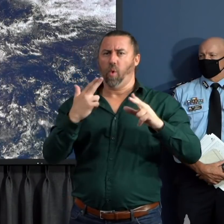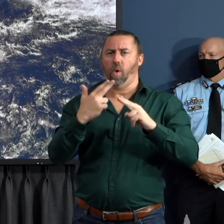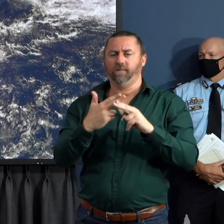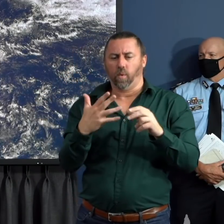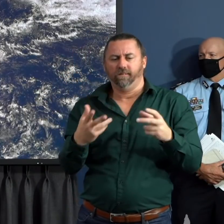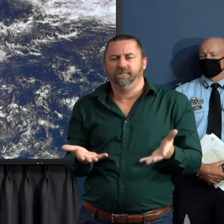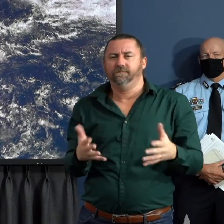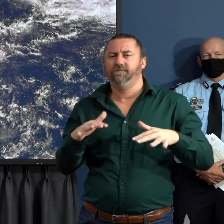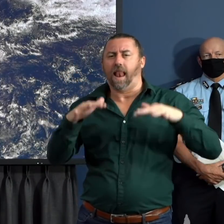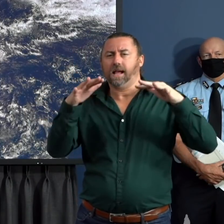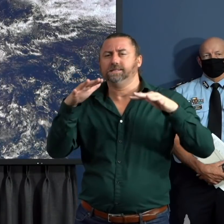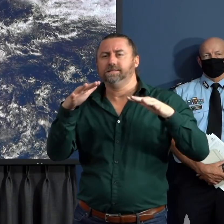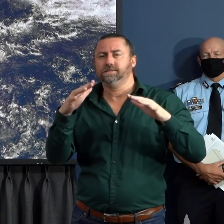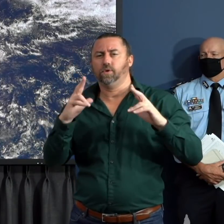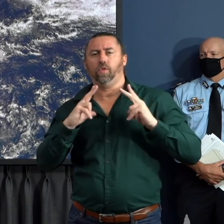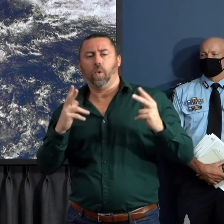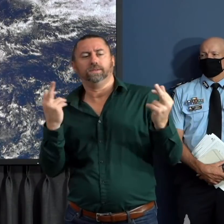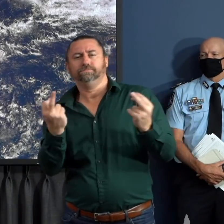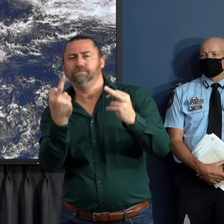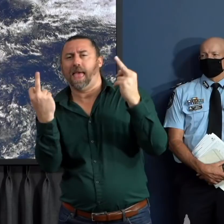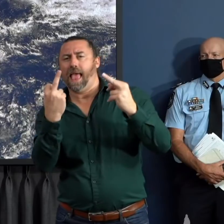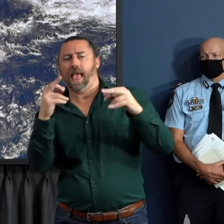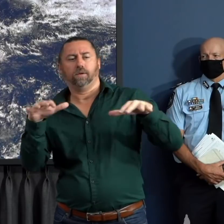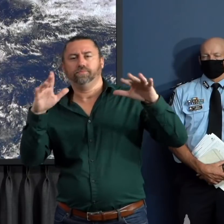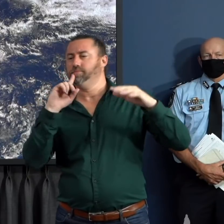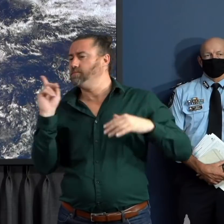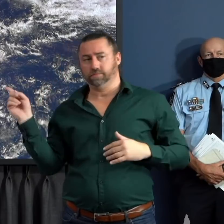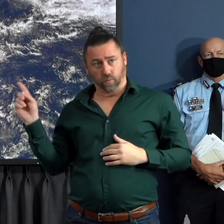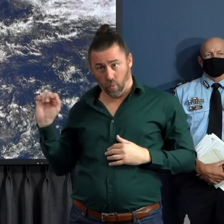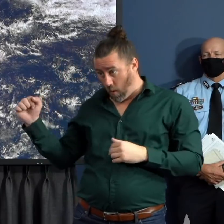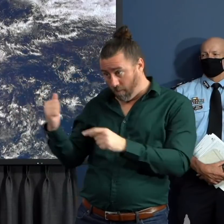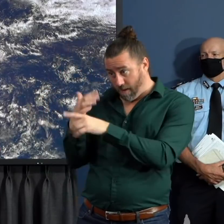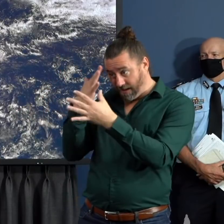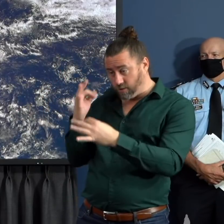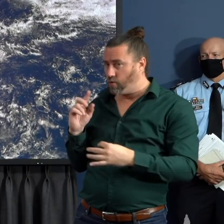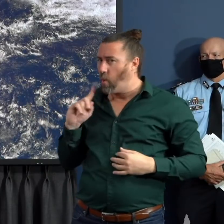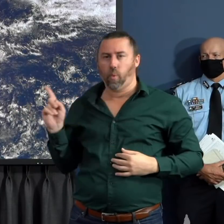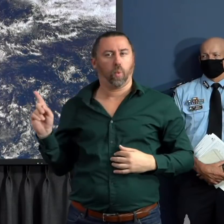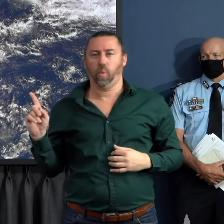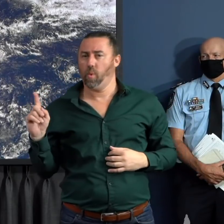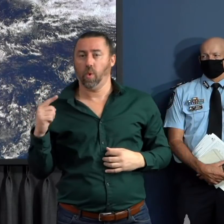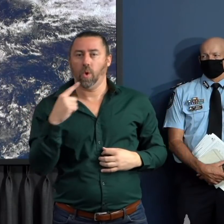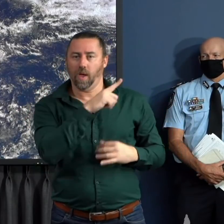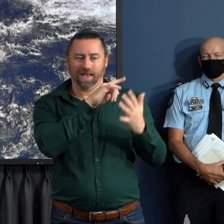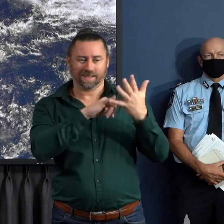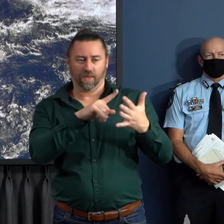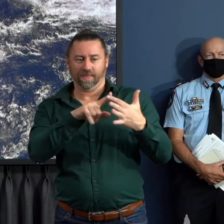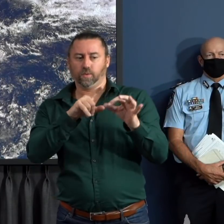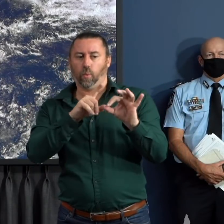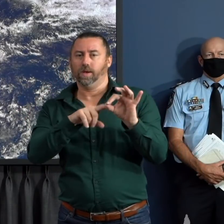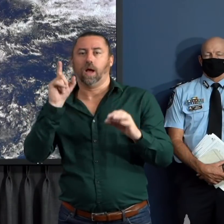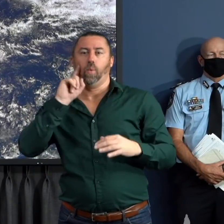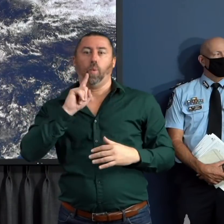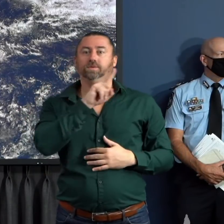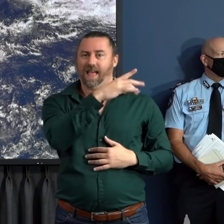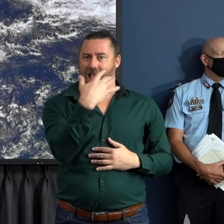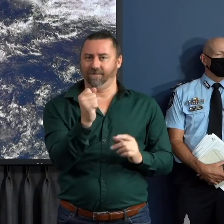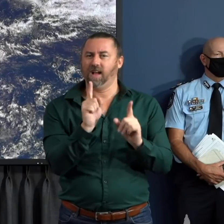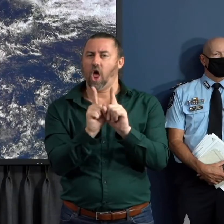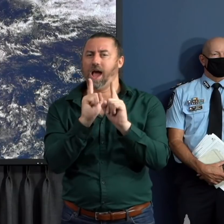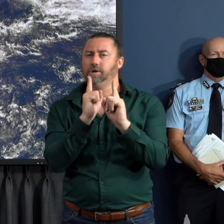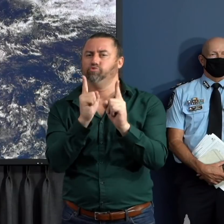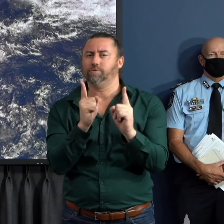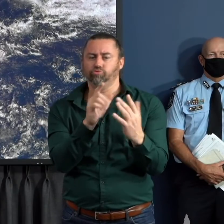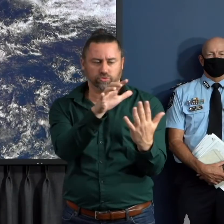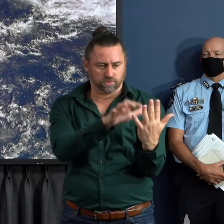if it's at 40% the flood storage... No, there are manuals, and they are operated by SEQ Water, and they have learnt